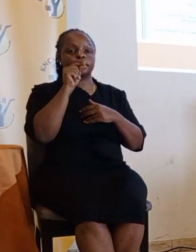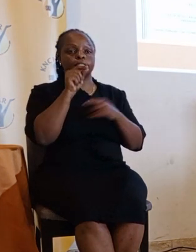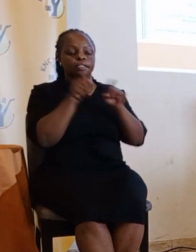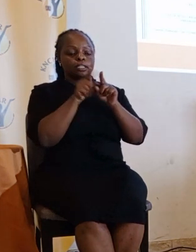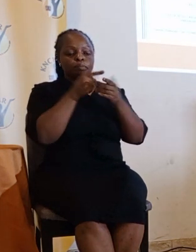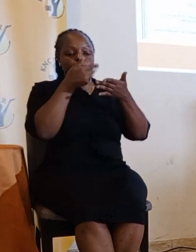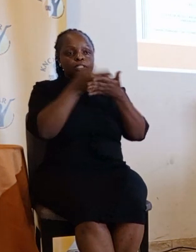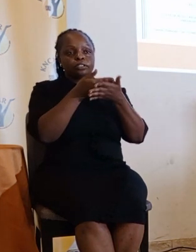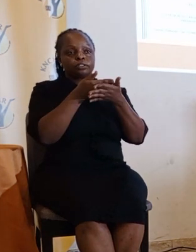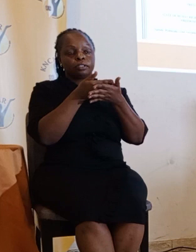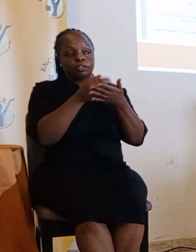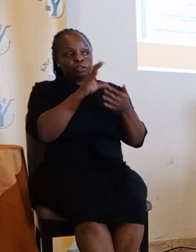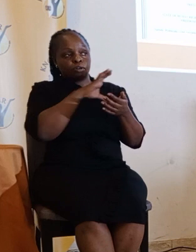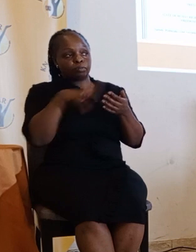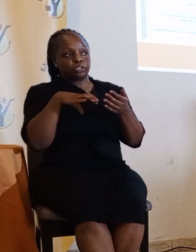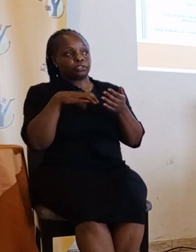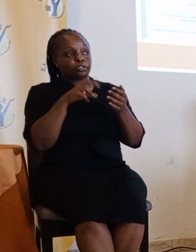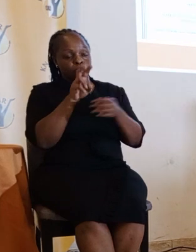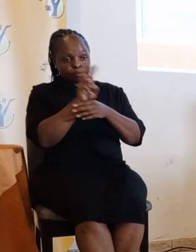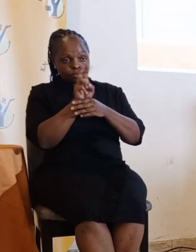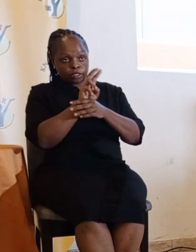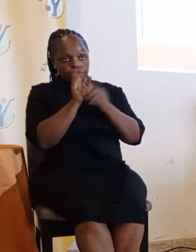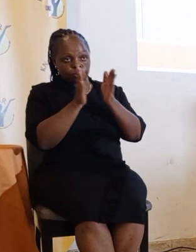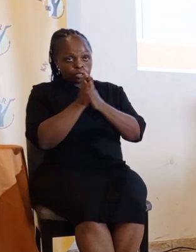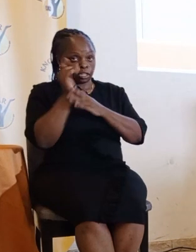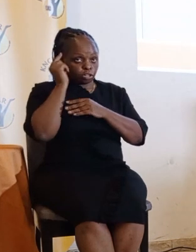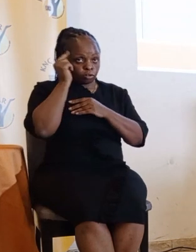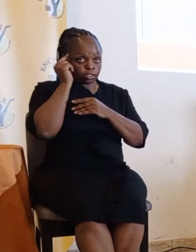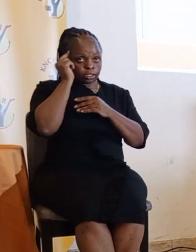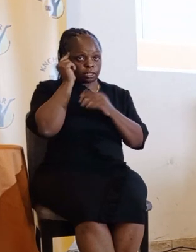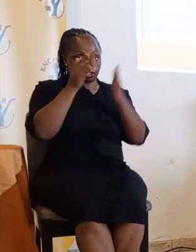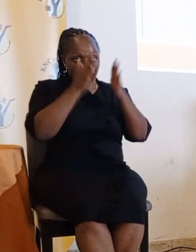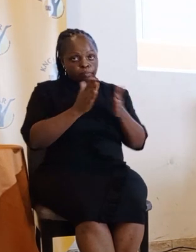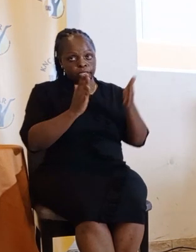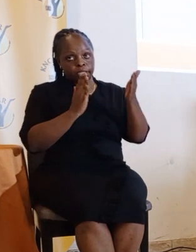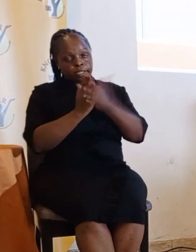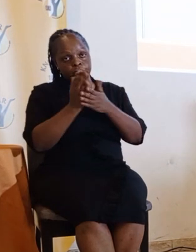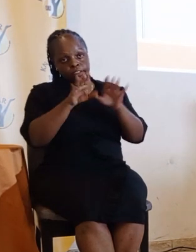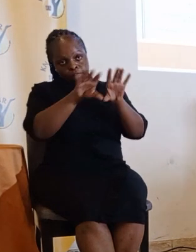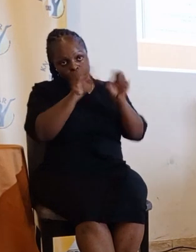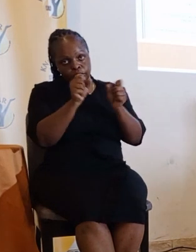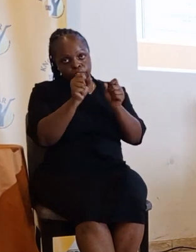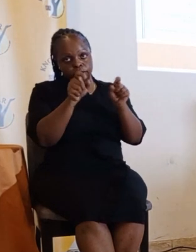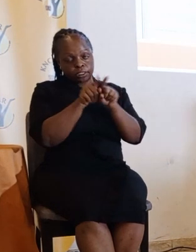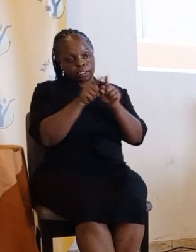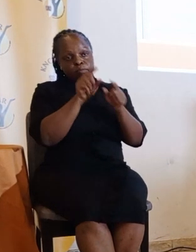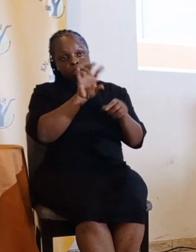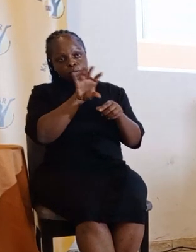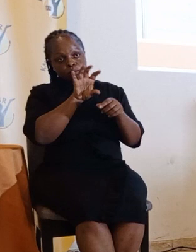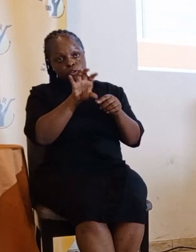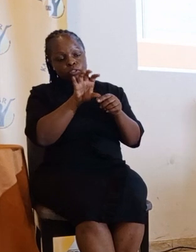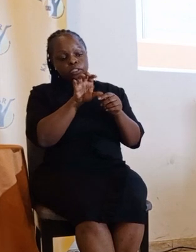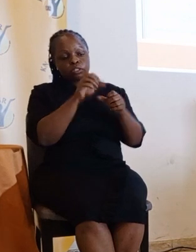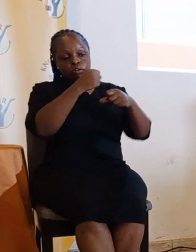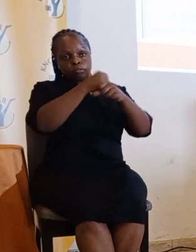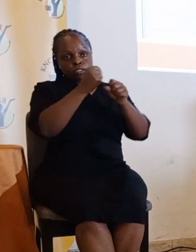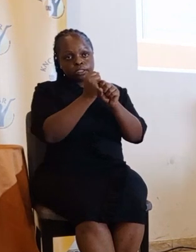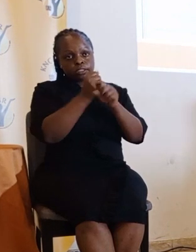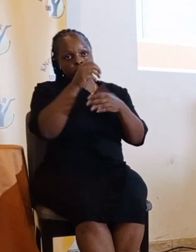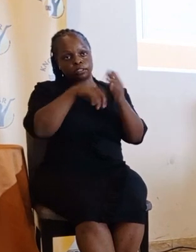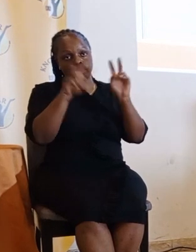petition. The Commission monitored with concern the human rights violations and abuses committed in